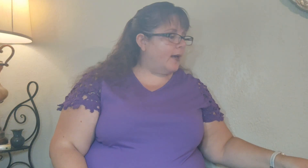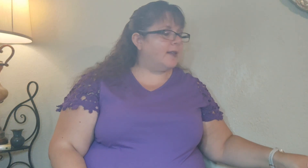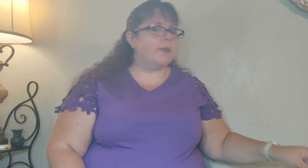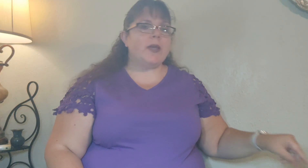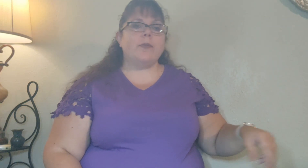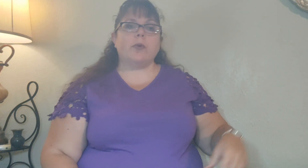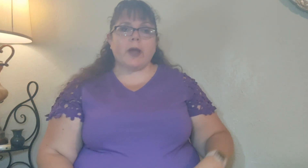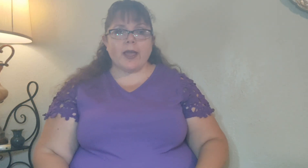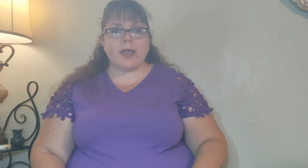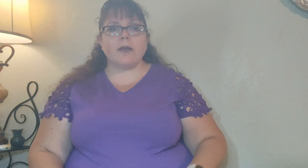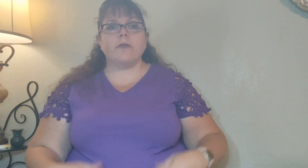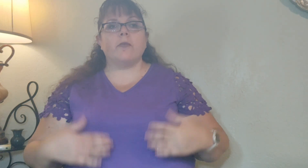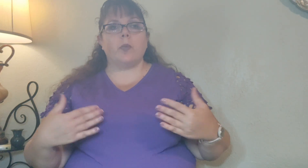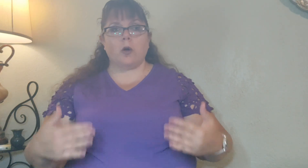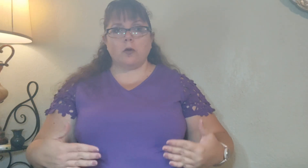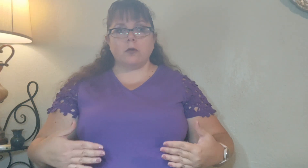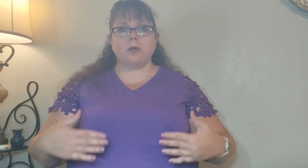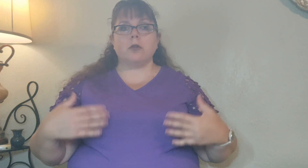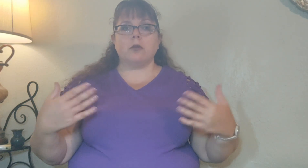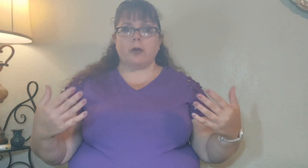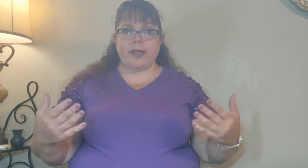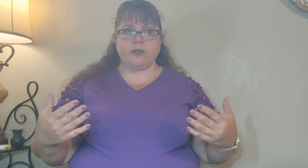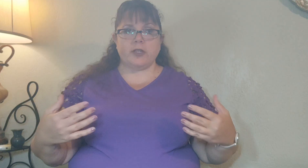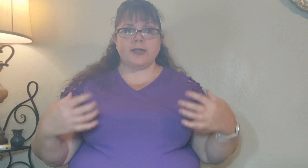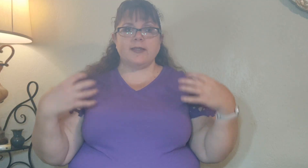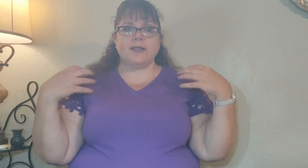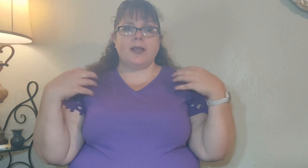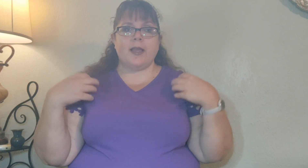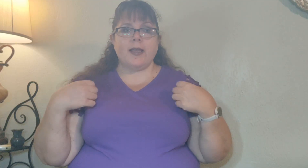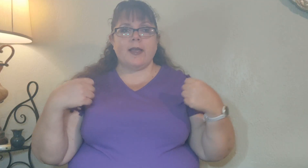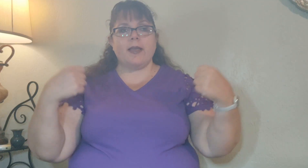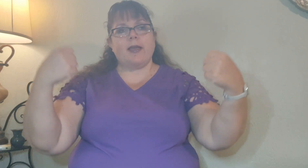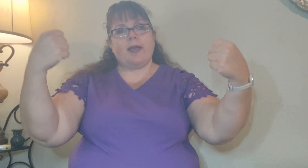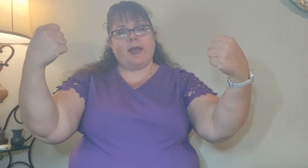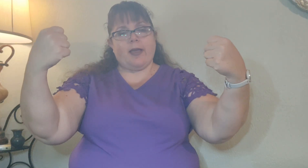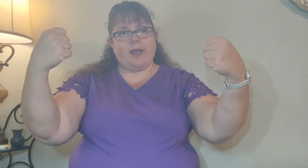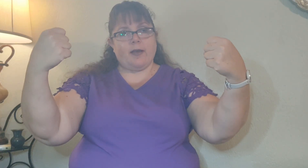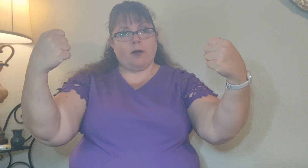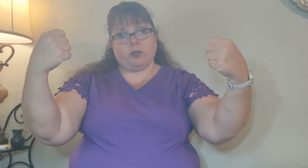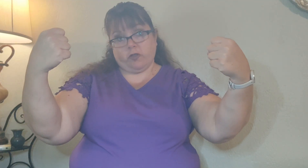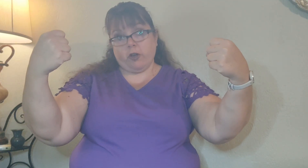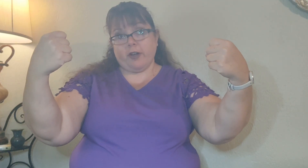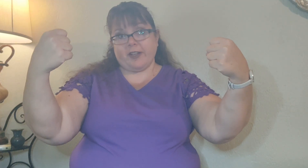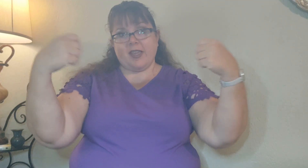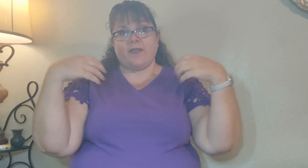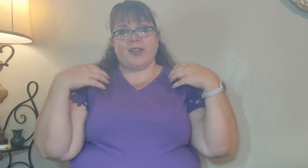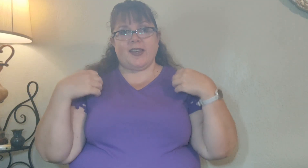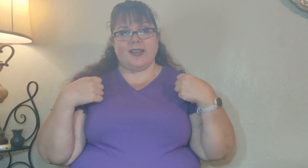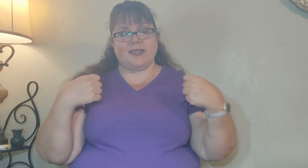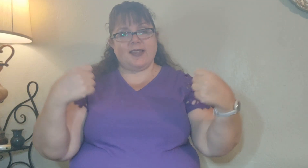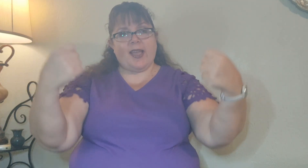And to be brave, bold, courageous, or strong even, is